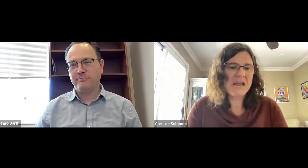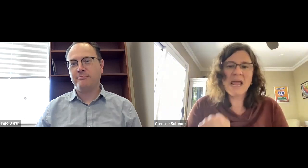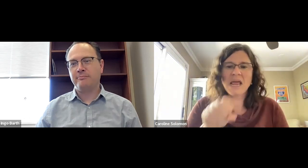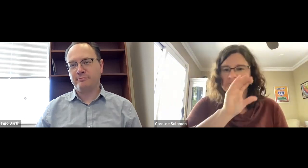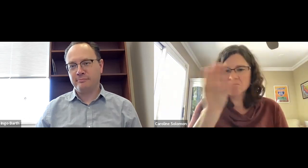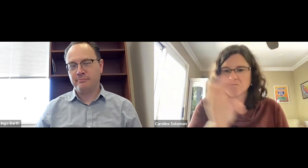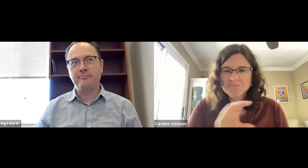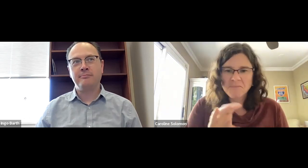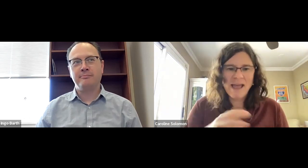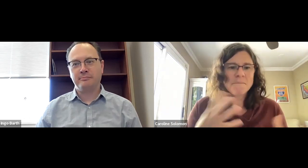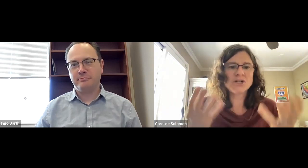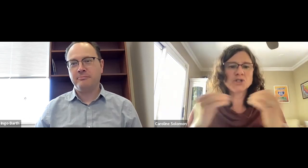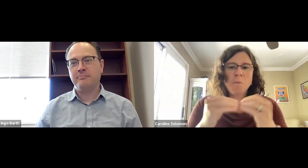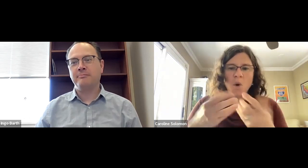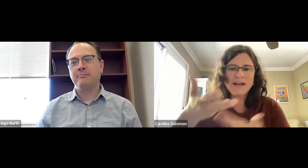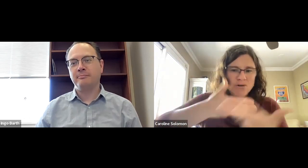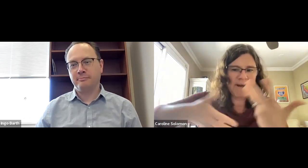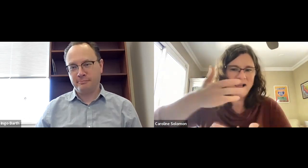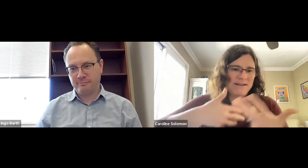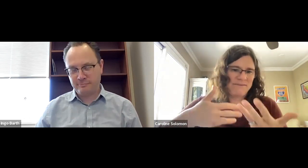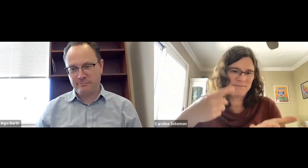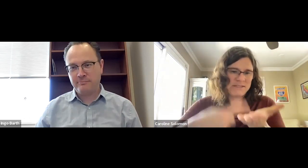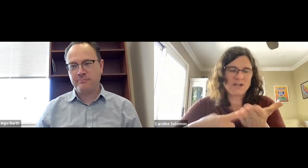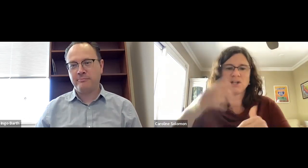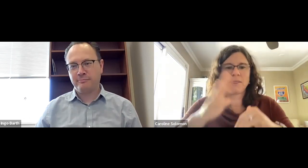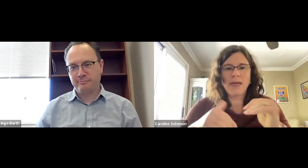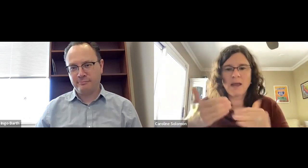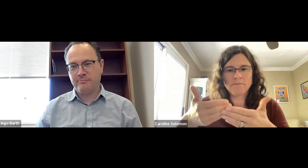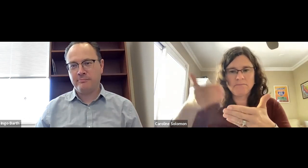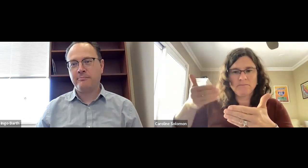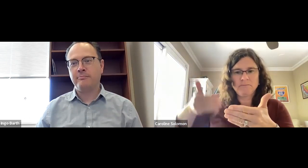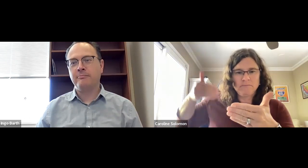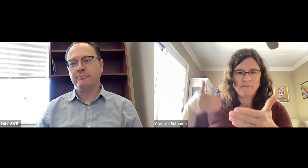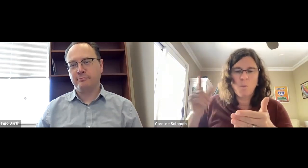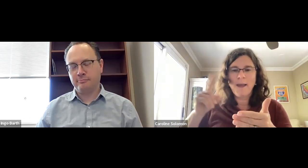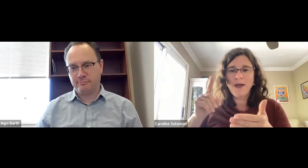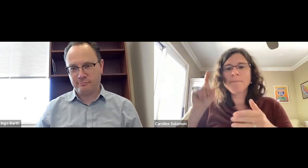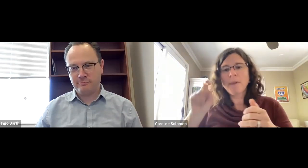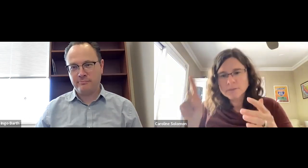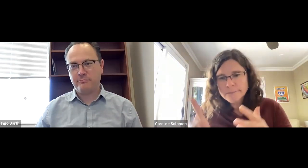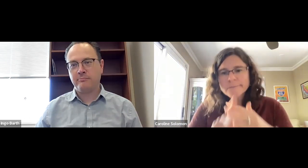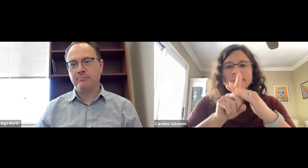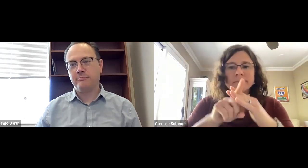we have a small number of people here on Zoom today, meaning that this meeting can be much more interactive than previous roundtable